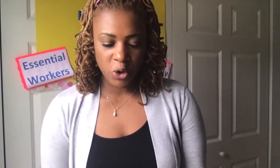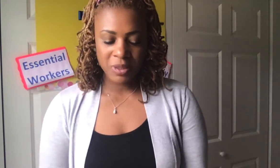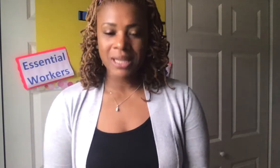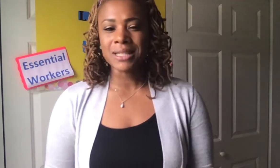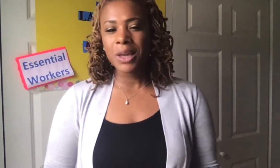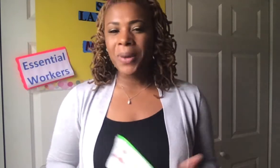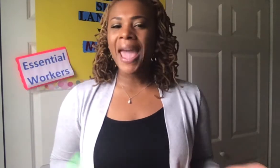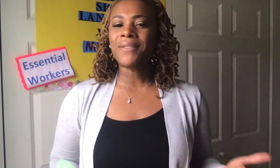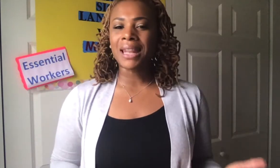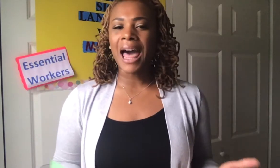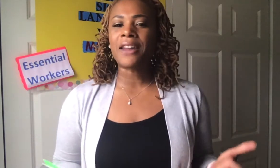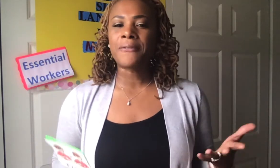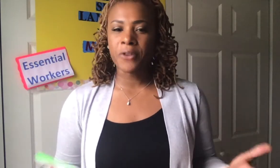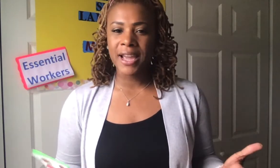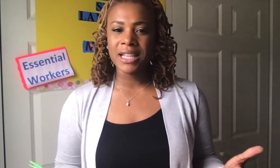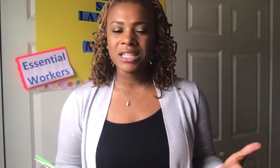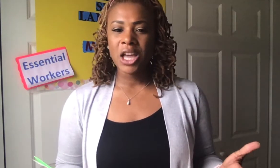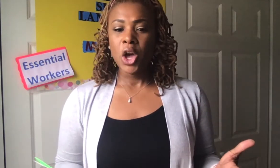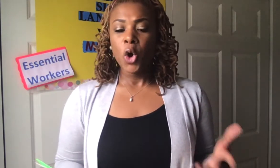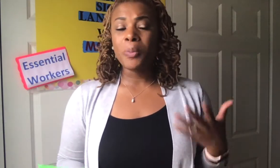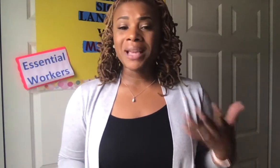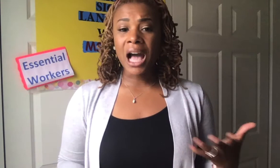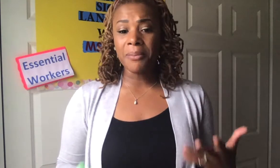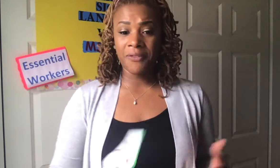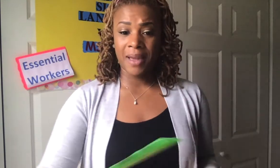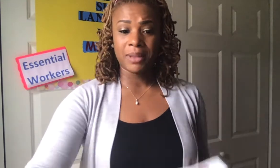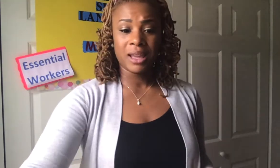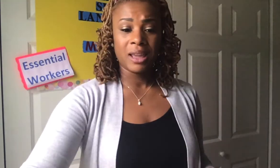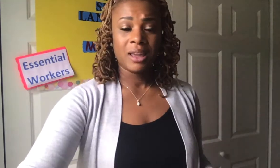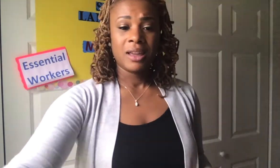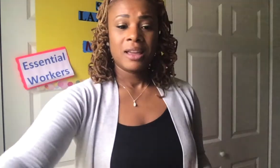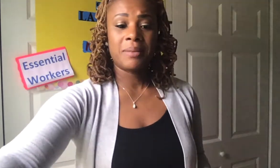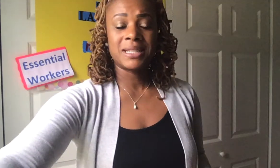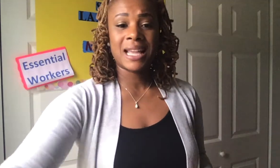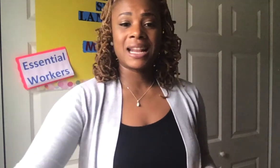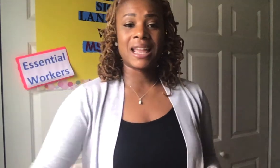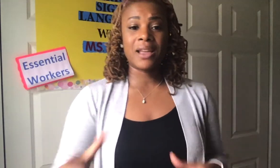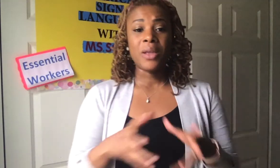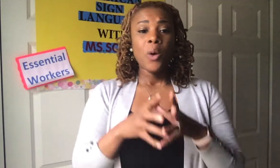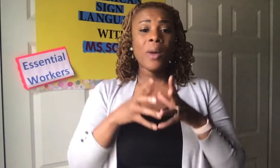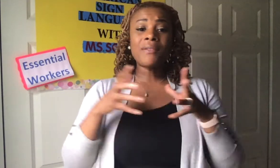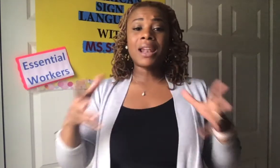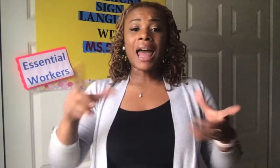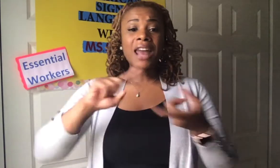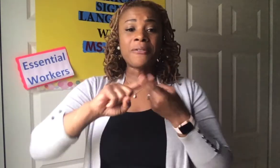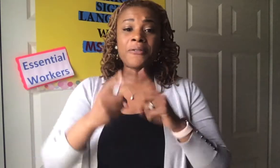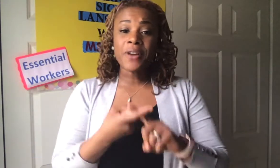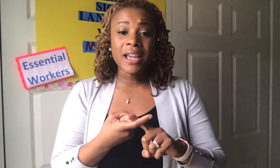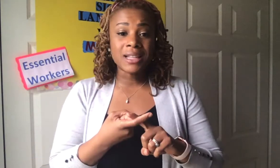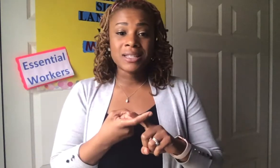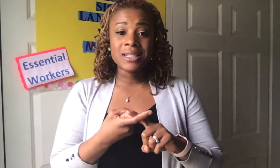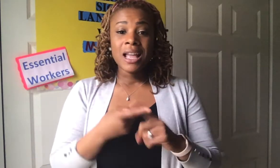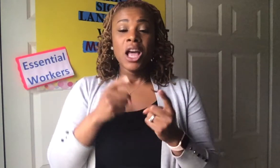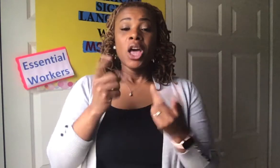because we have a lot of friends who become family. I'm going to say that again. We have a lot of friends